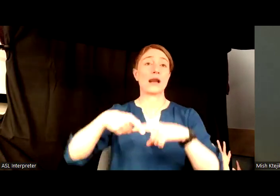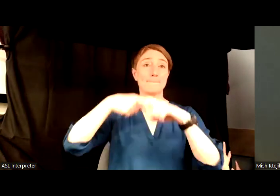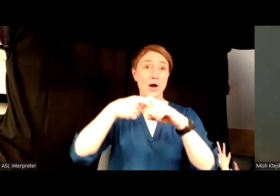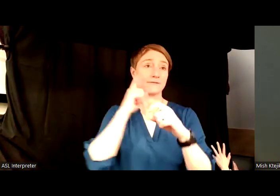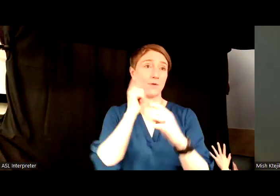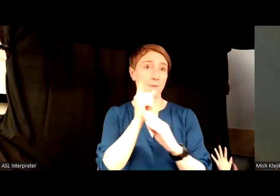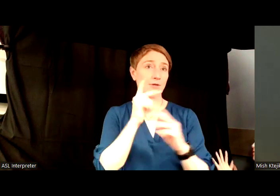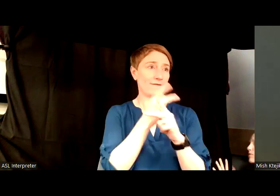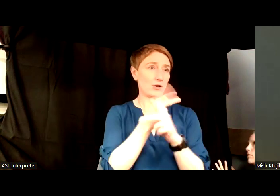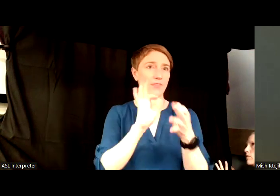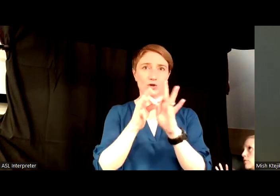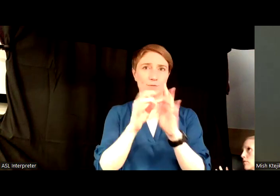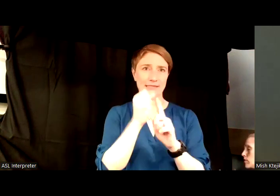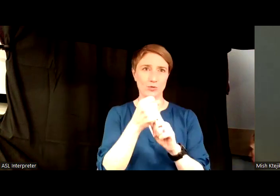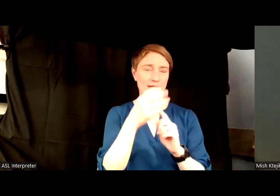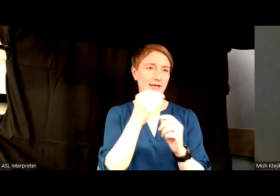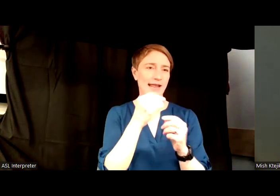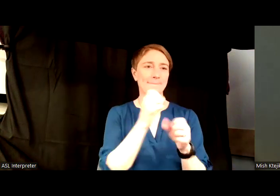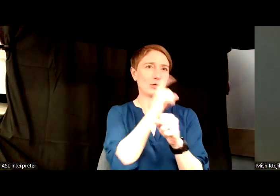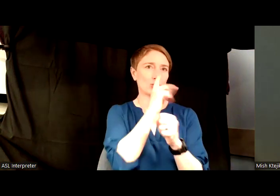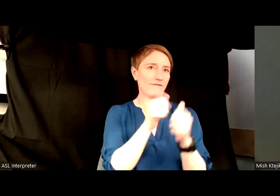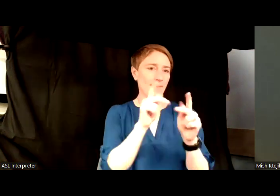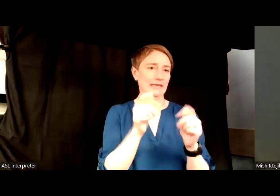out the interpretation process.